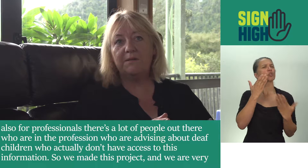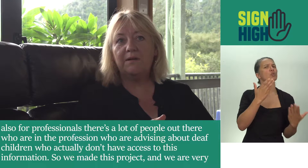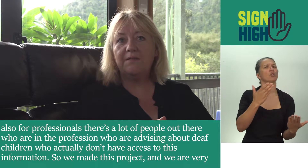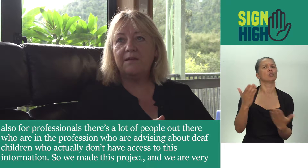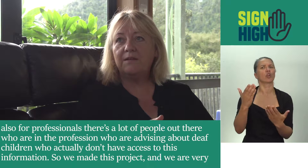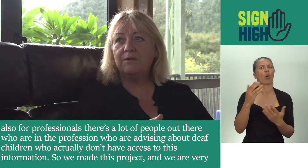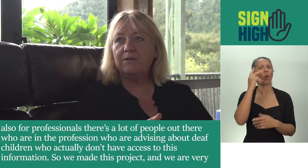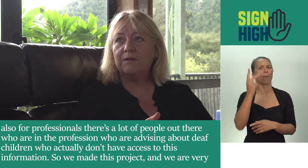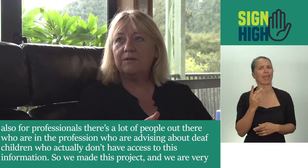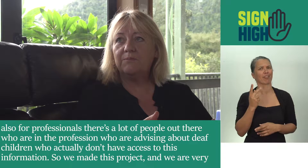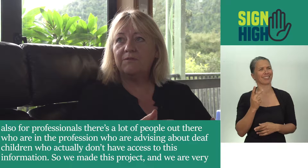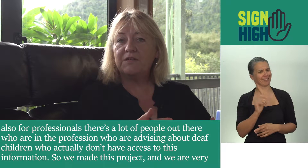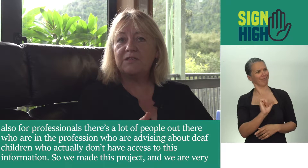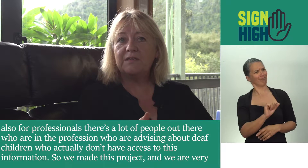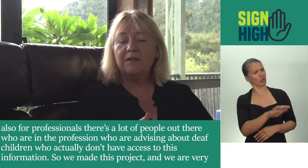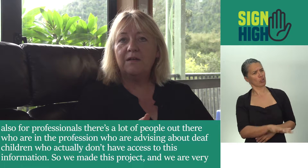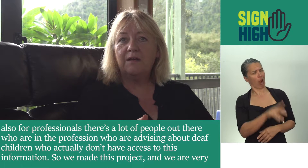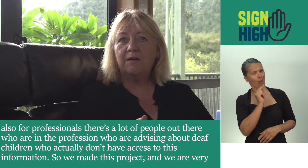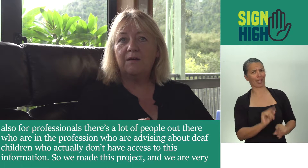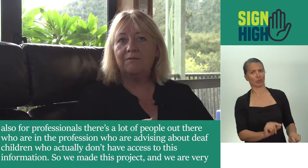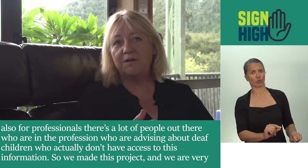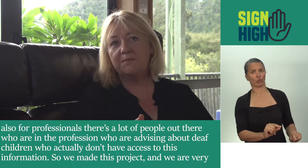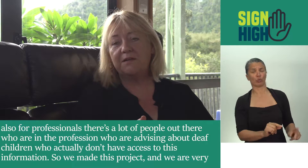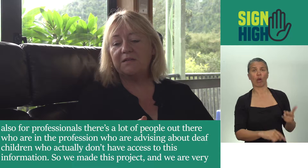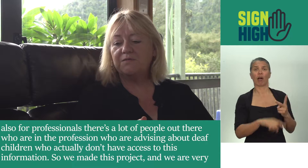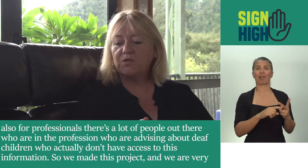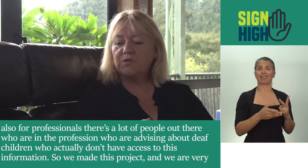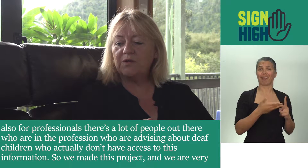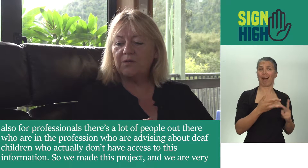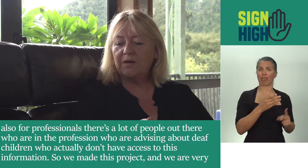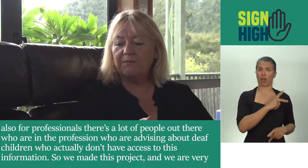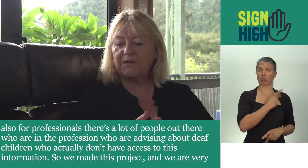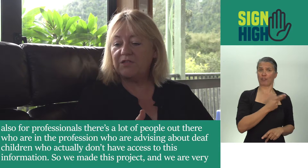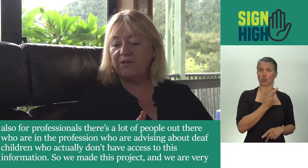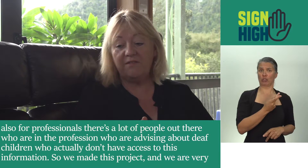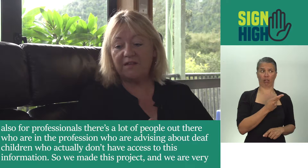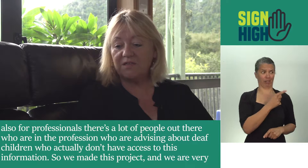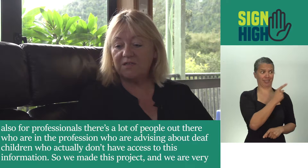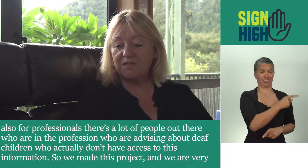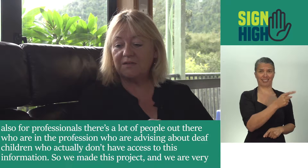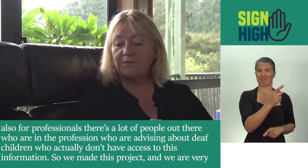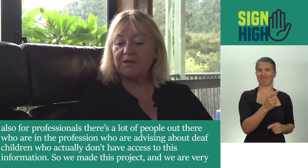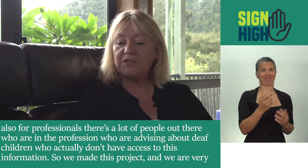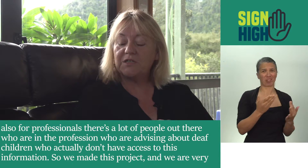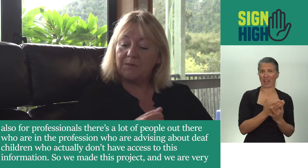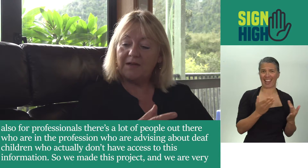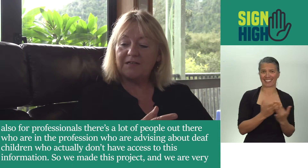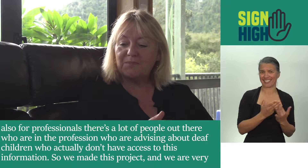people out there who are in the profession advising about deaf children who actually don't have access to this information. So we made this